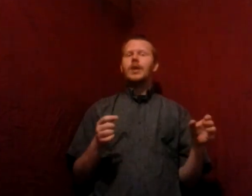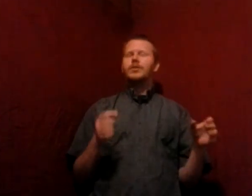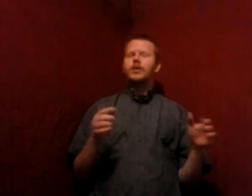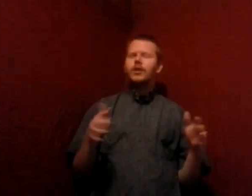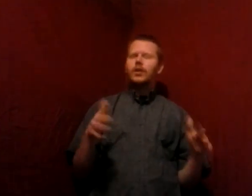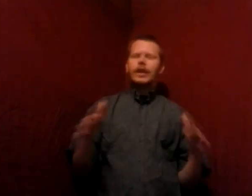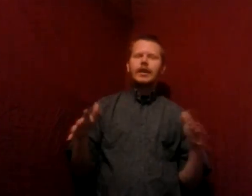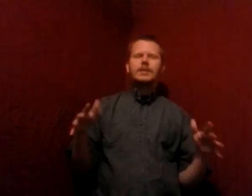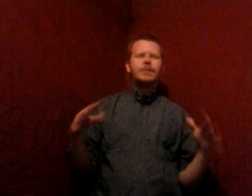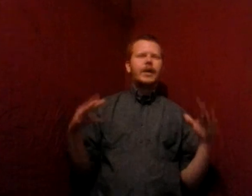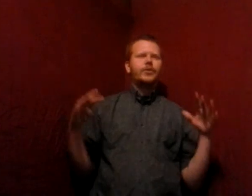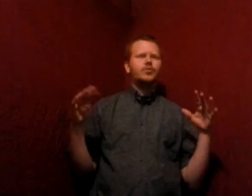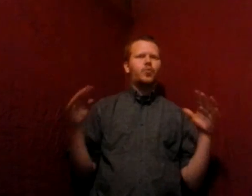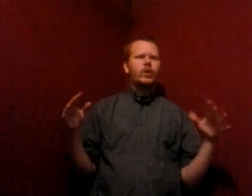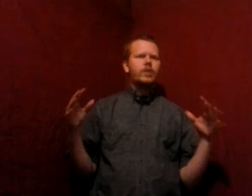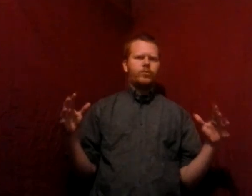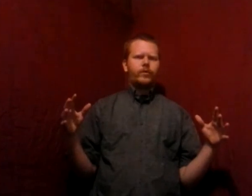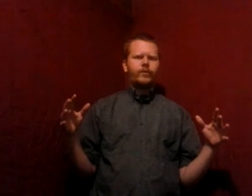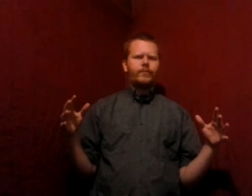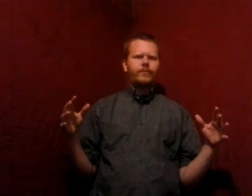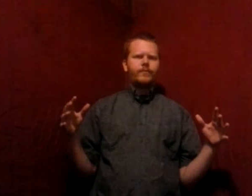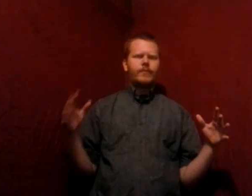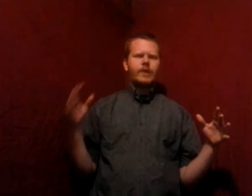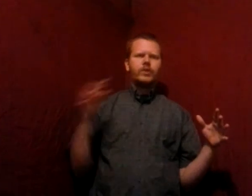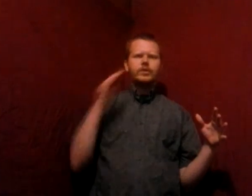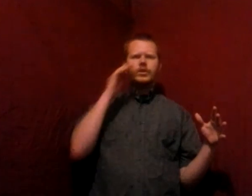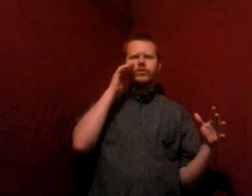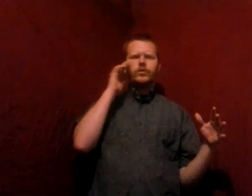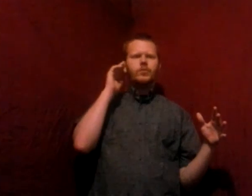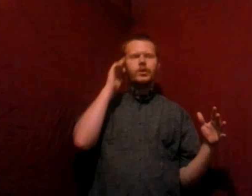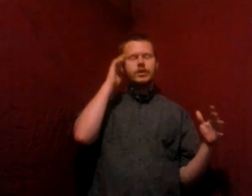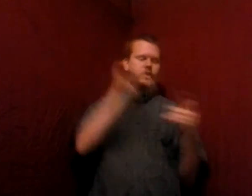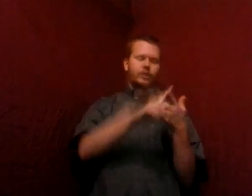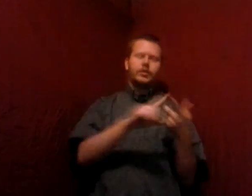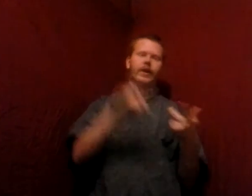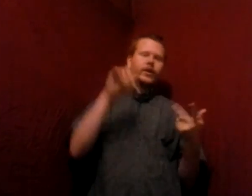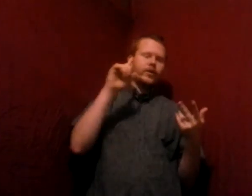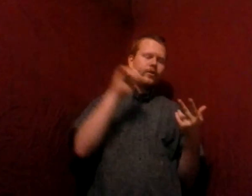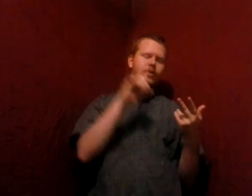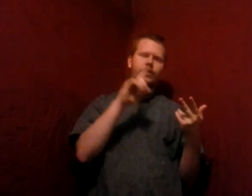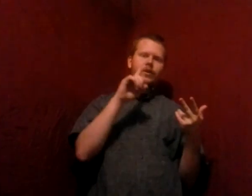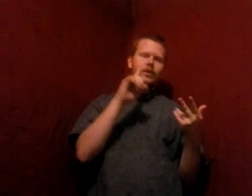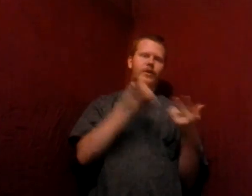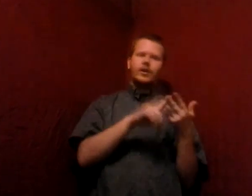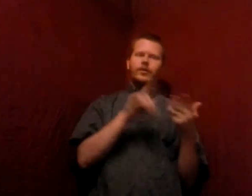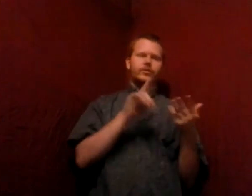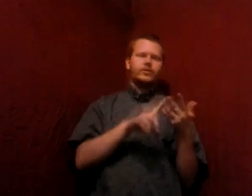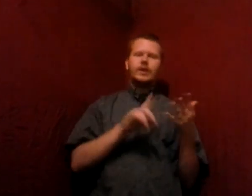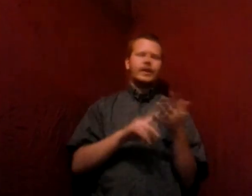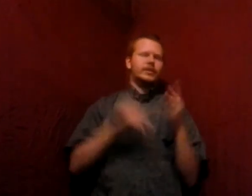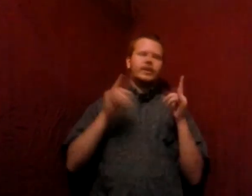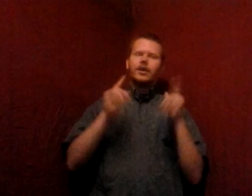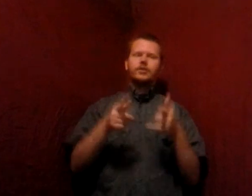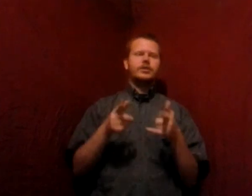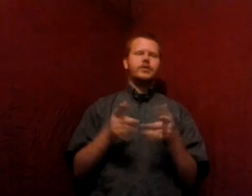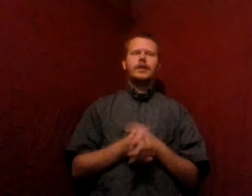one i was a little at ease but i was really bored i was watching youtube watching markiplier all those cool guys shout outs to you